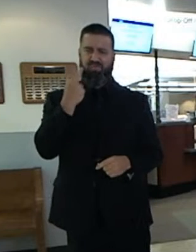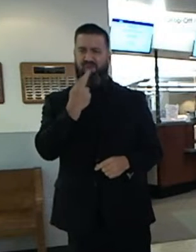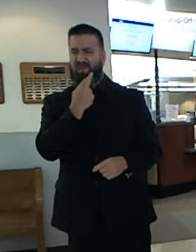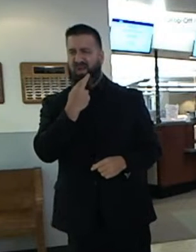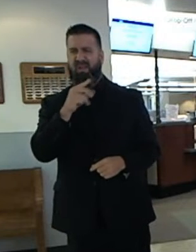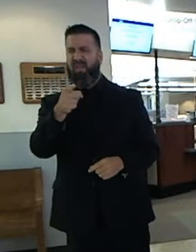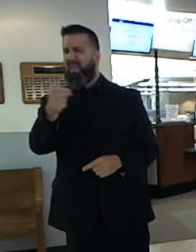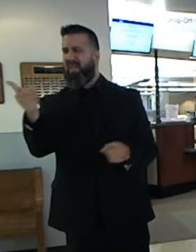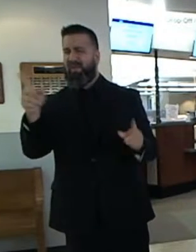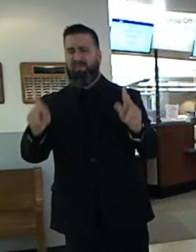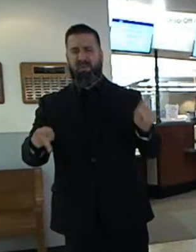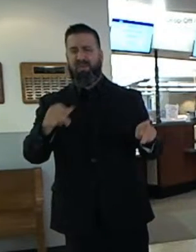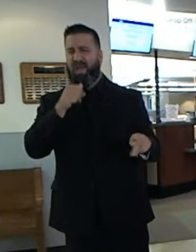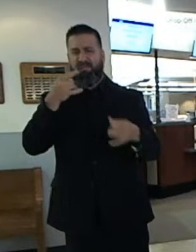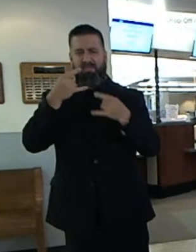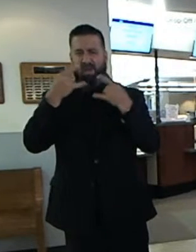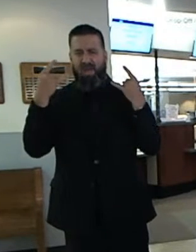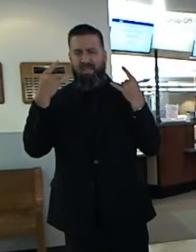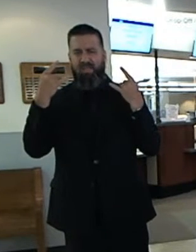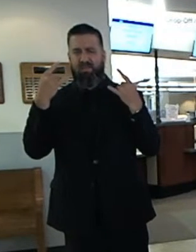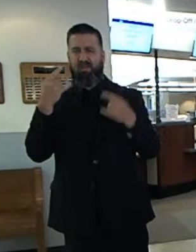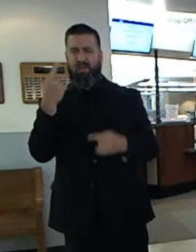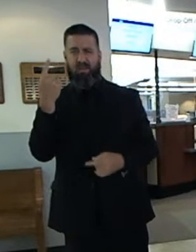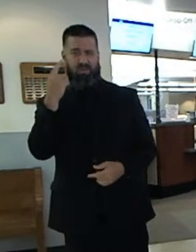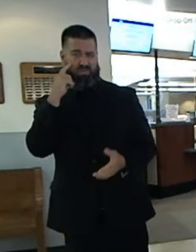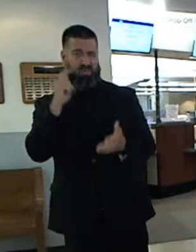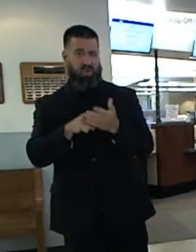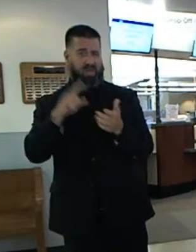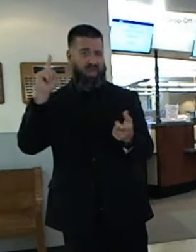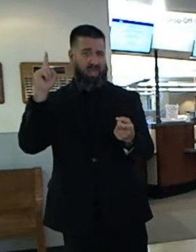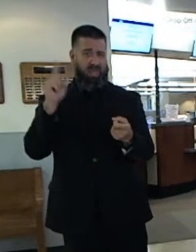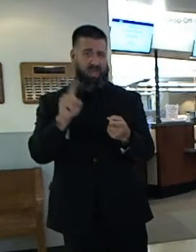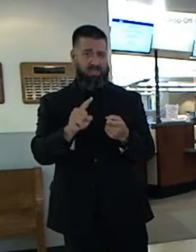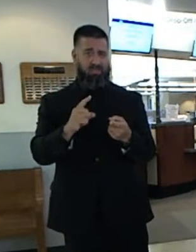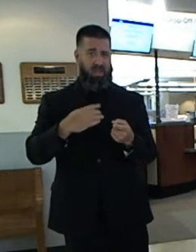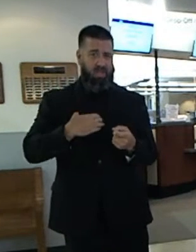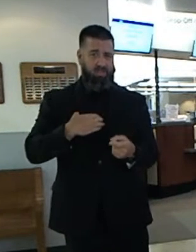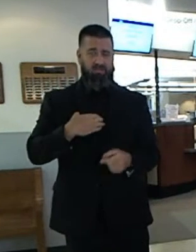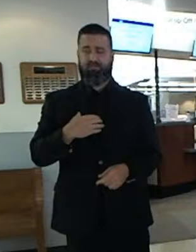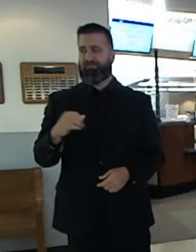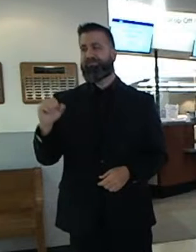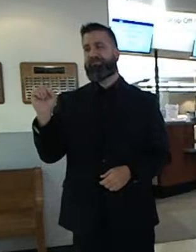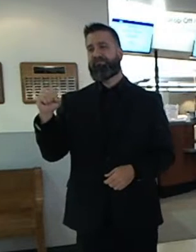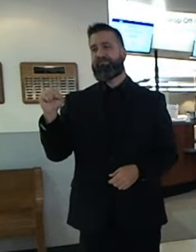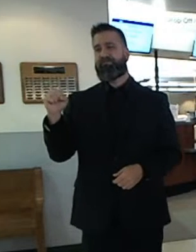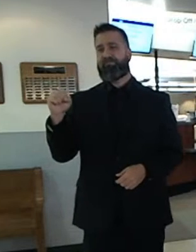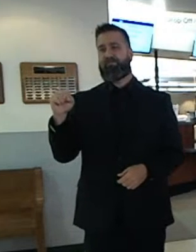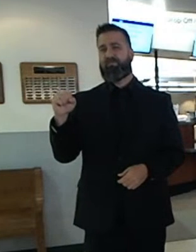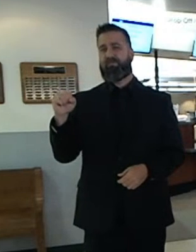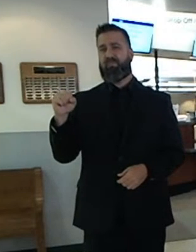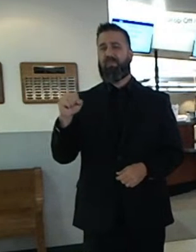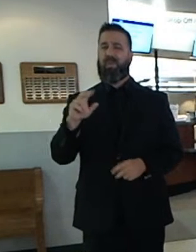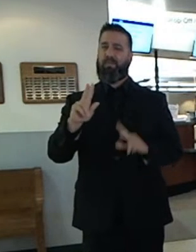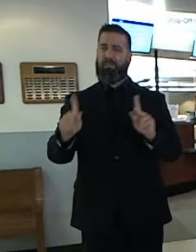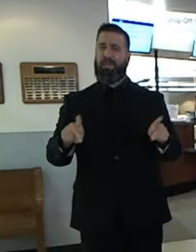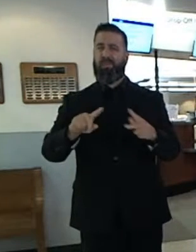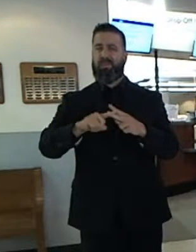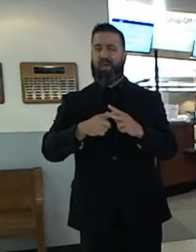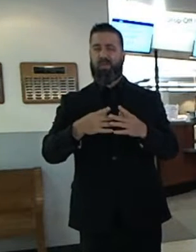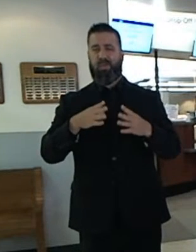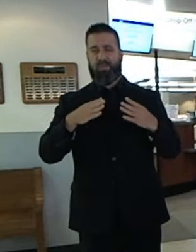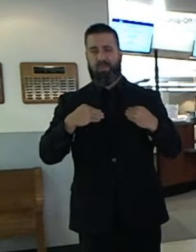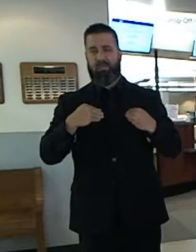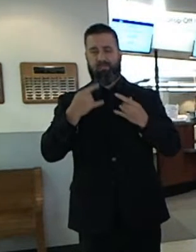complaints that came into your office. You said some might be duplicates. Are we seeing less and less of that? Yeah, we're seeing less complaints. I mean, most folks are accepting this. In fact, most